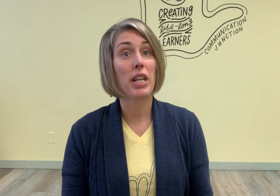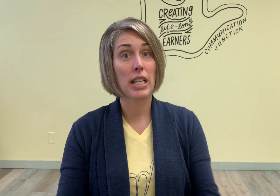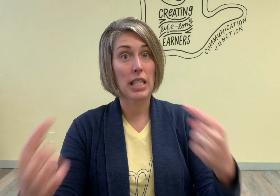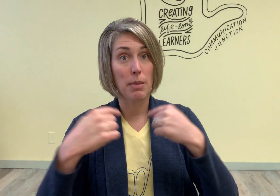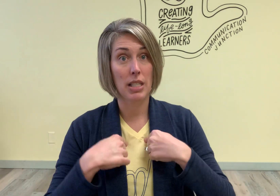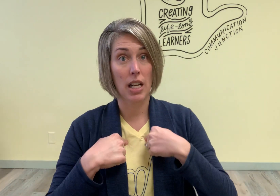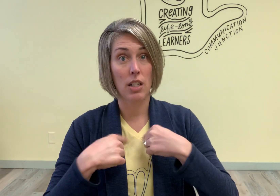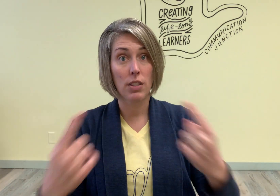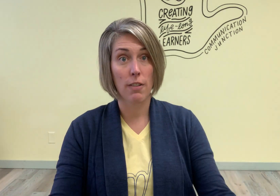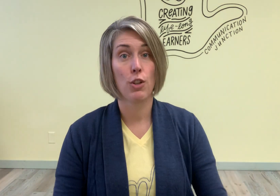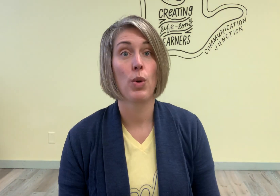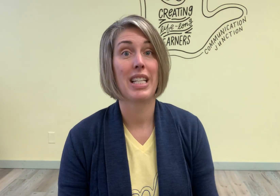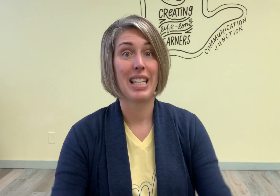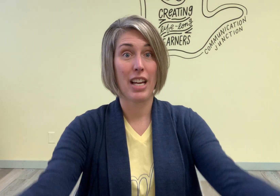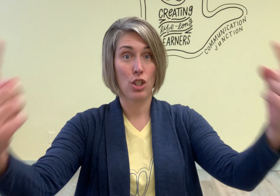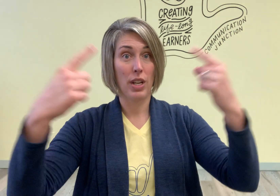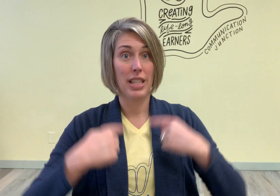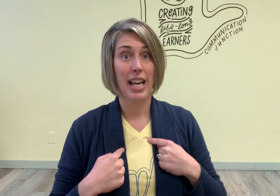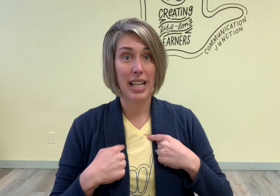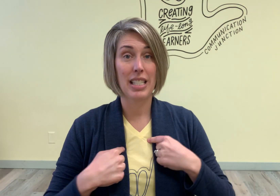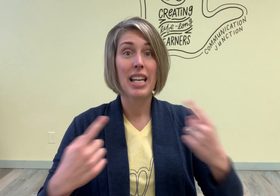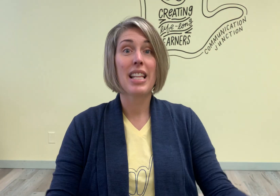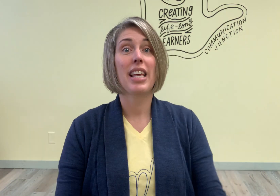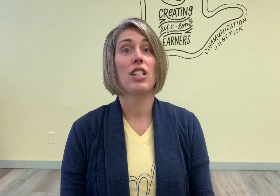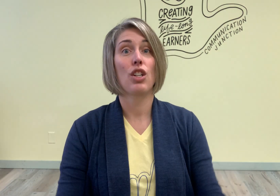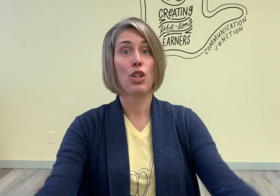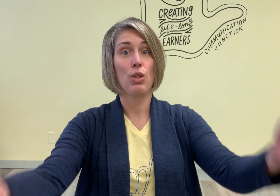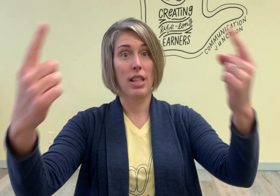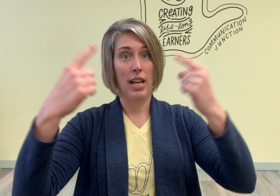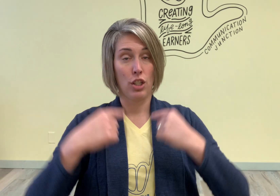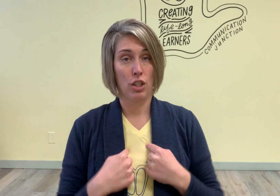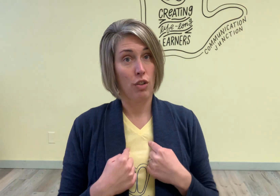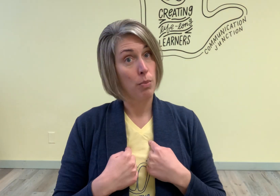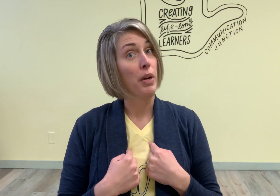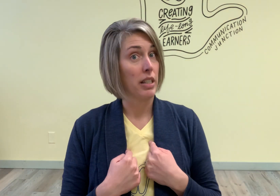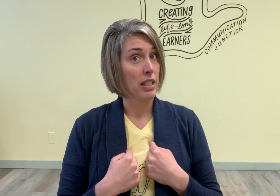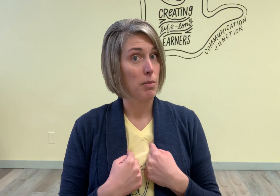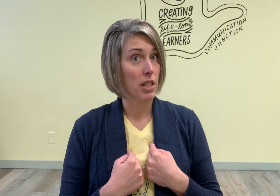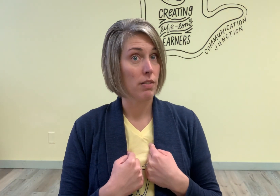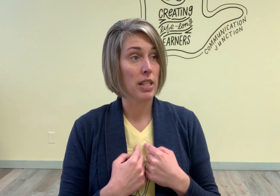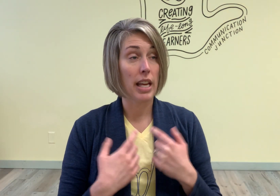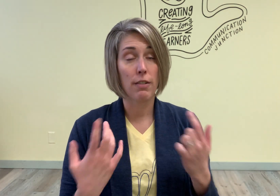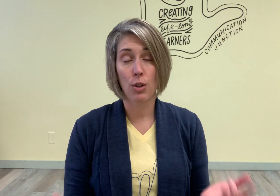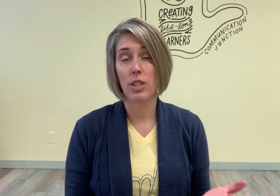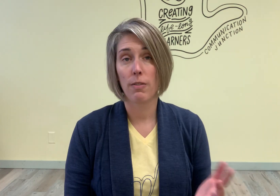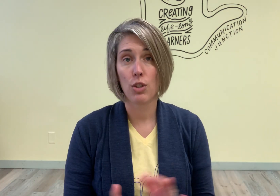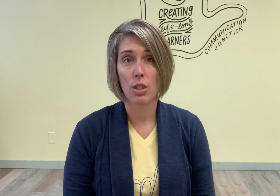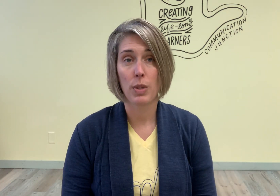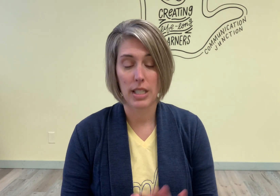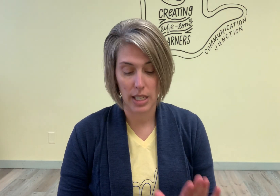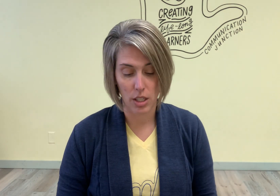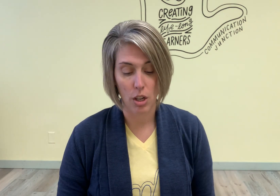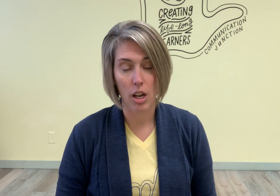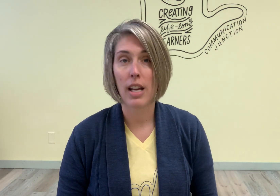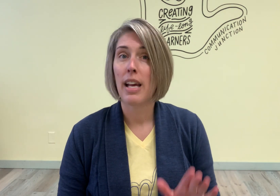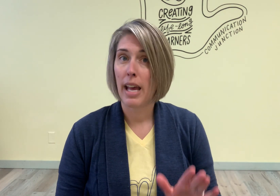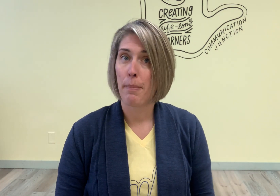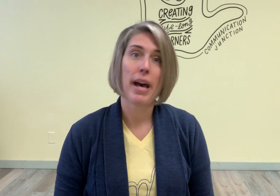to themselves, if you exaggerate that, they can start using that gesture of pointing to themselves. And of course, if you just wanna sing the song and pat out